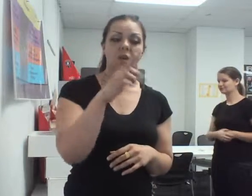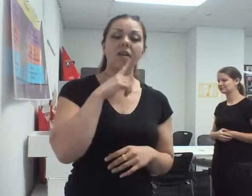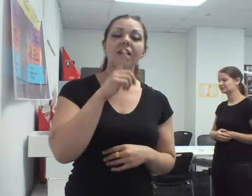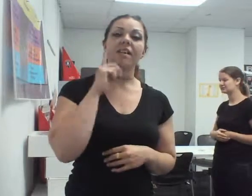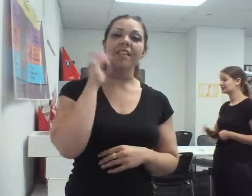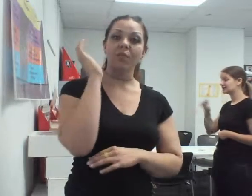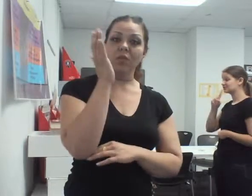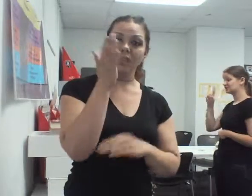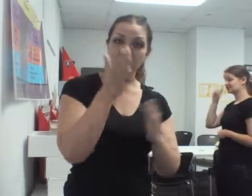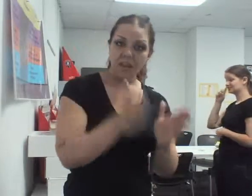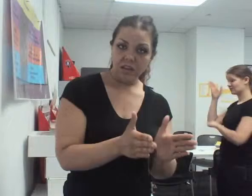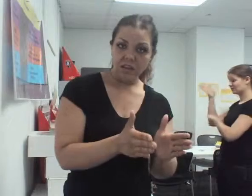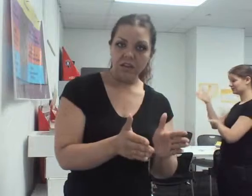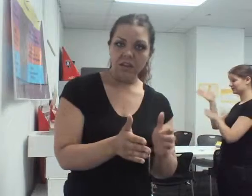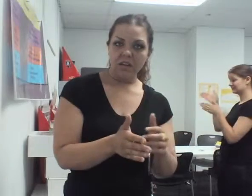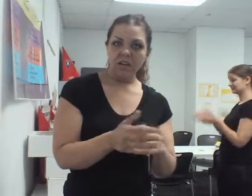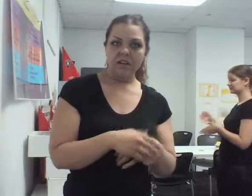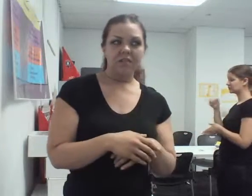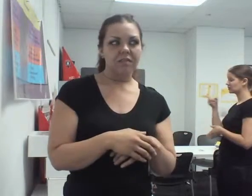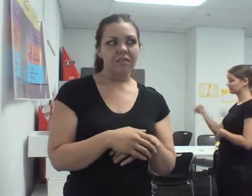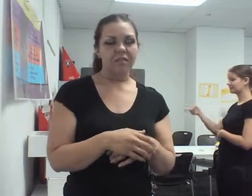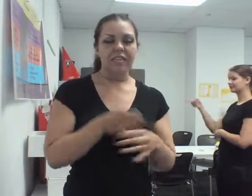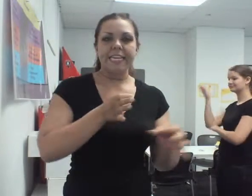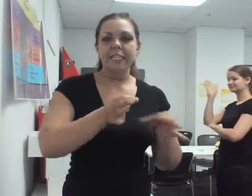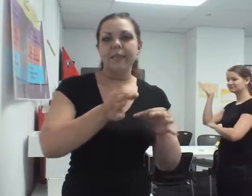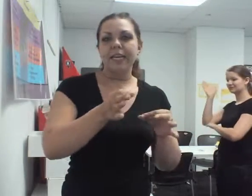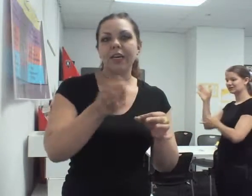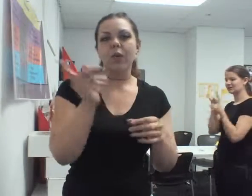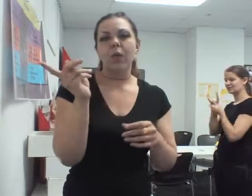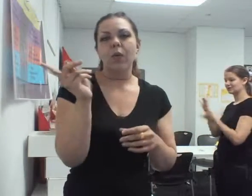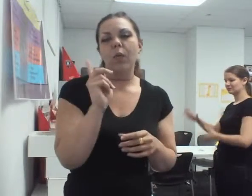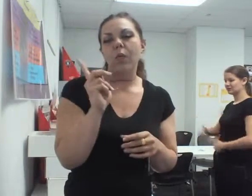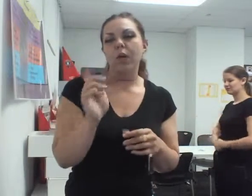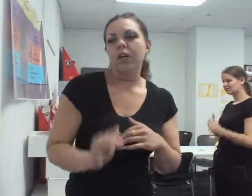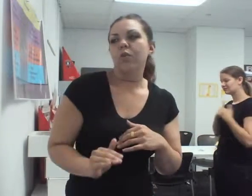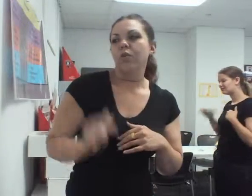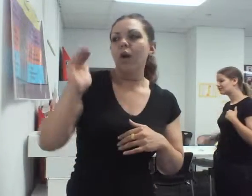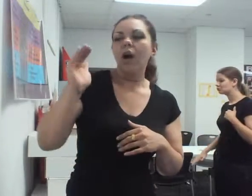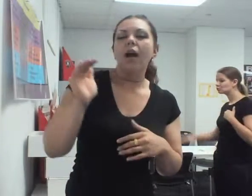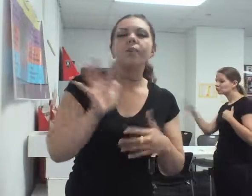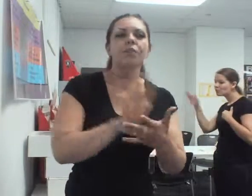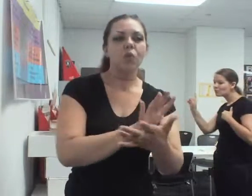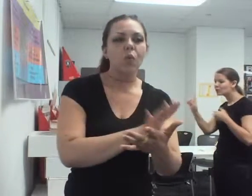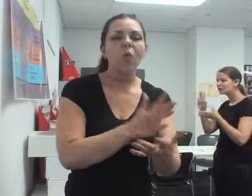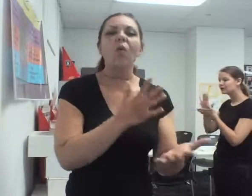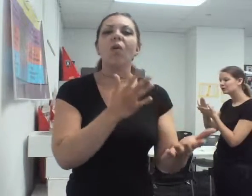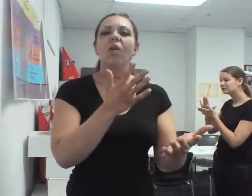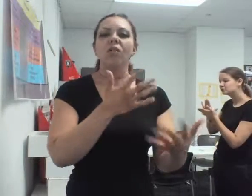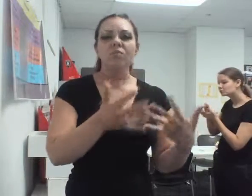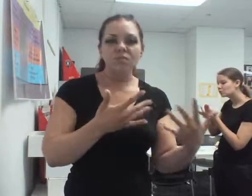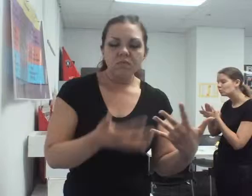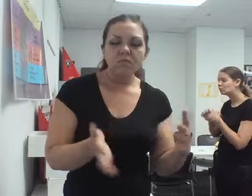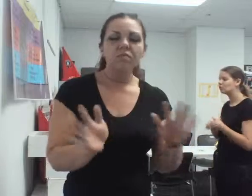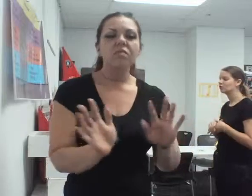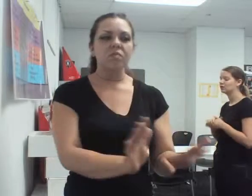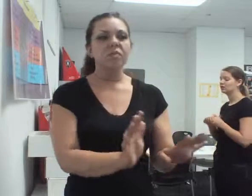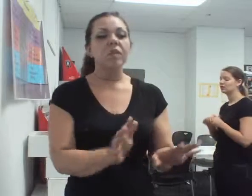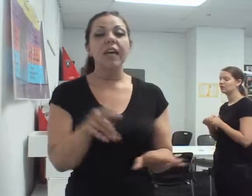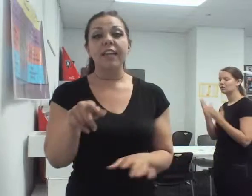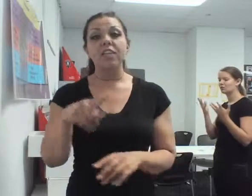life, explaining where they grew up, where they went to school, blah, blah, blah, blah, blah, blah, blah, and you're voicing for them. What might come up that